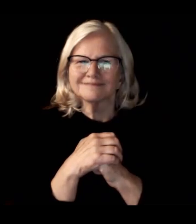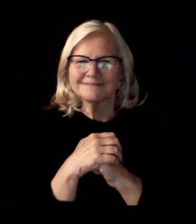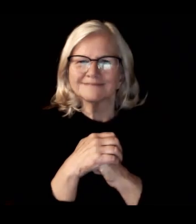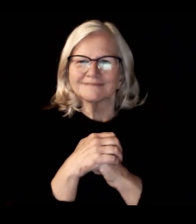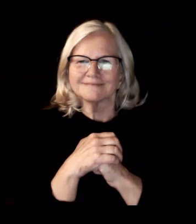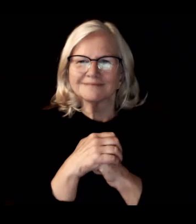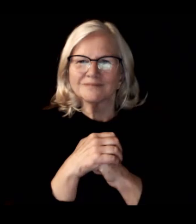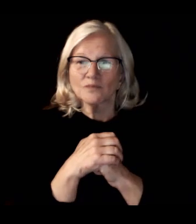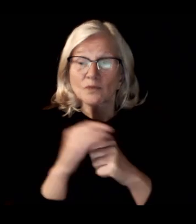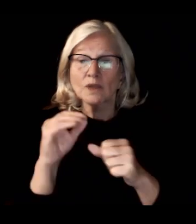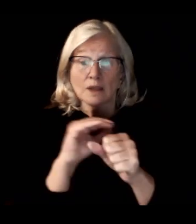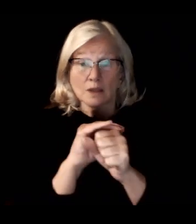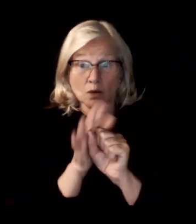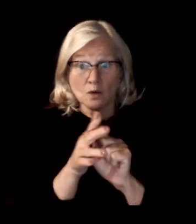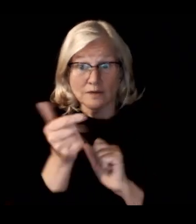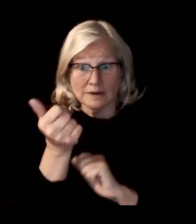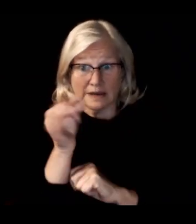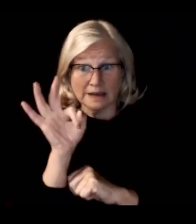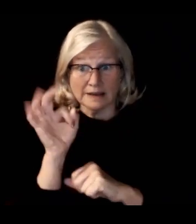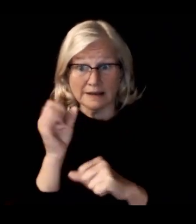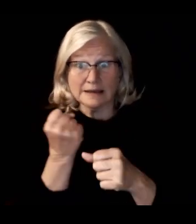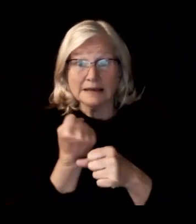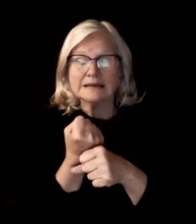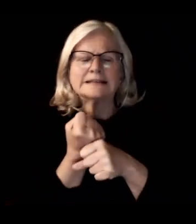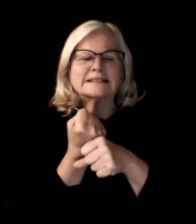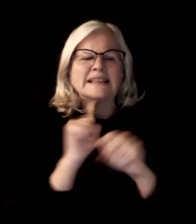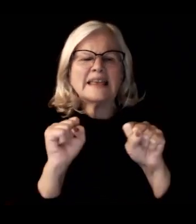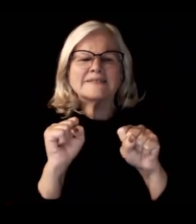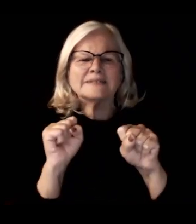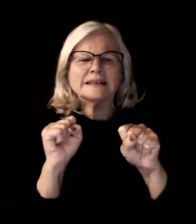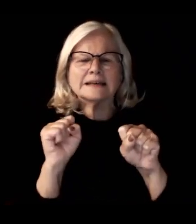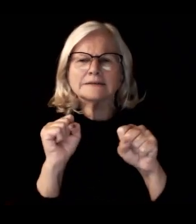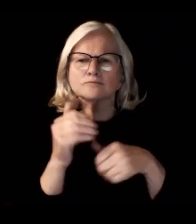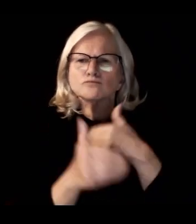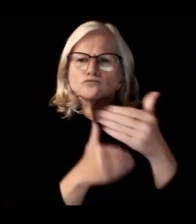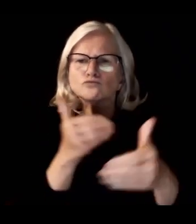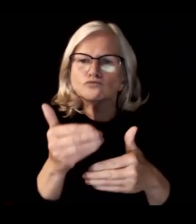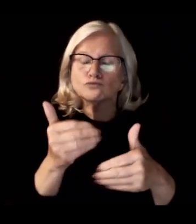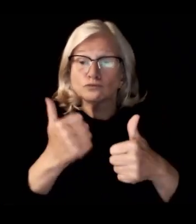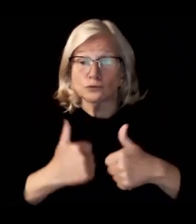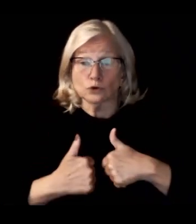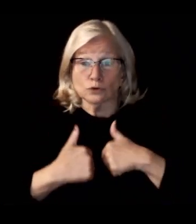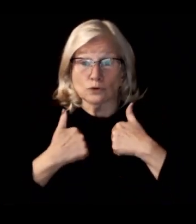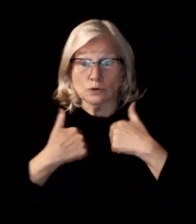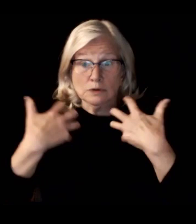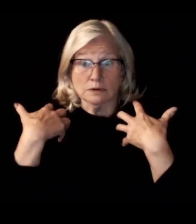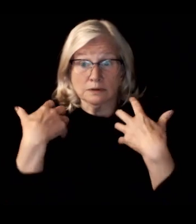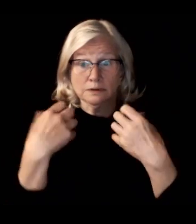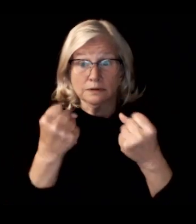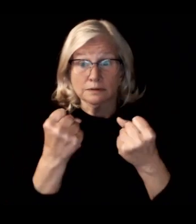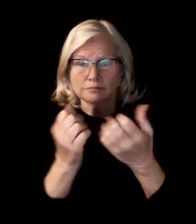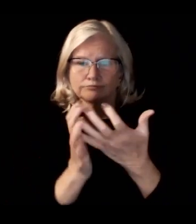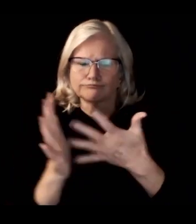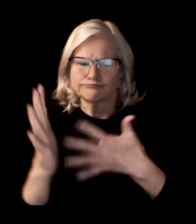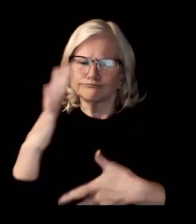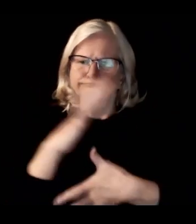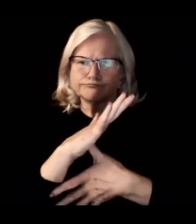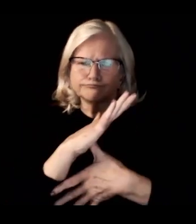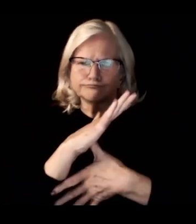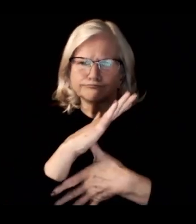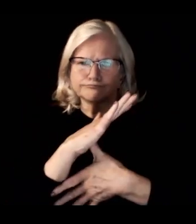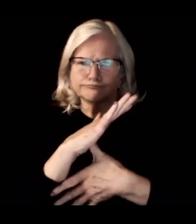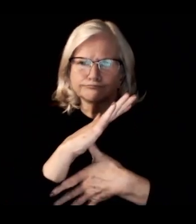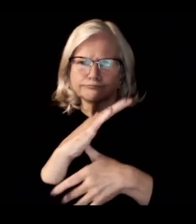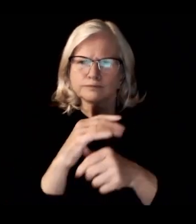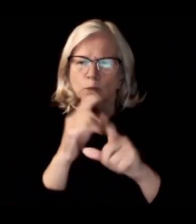COVID-19 safety with the well-being of residents is a key priority. The goal is to maximize the health and the